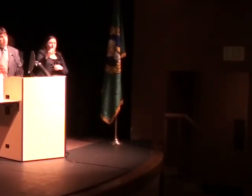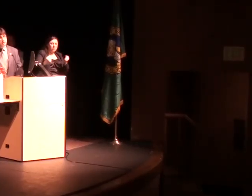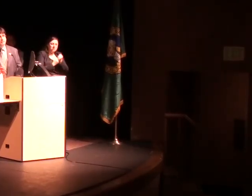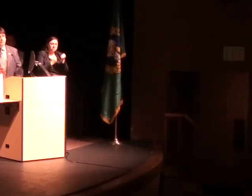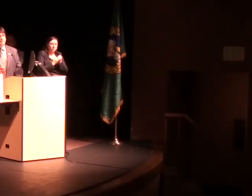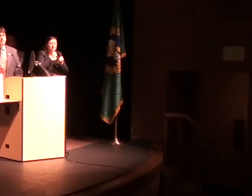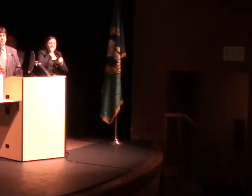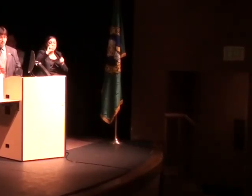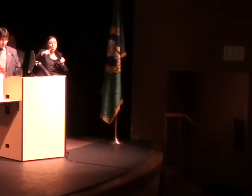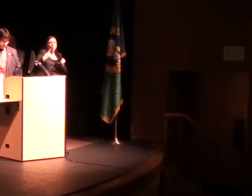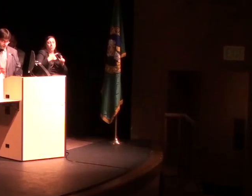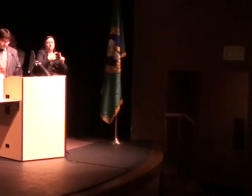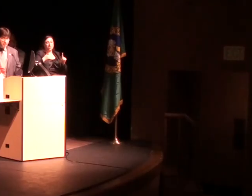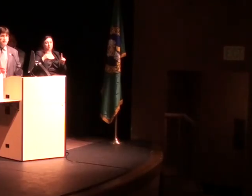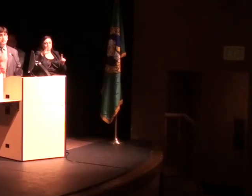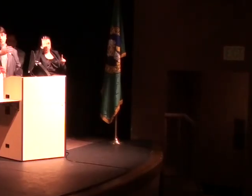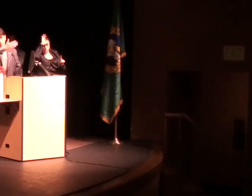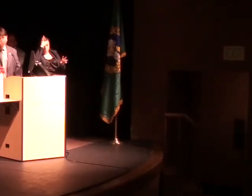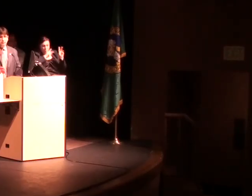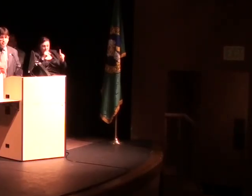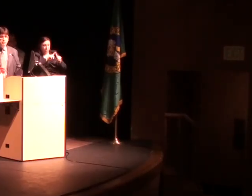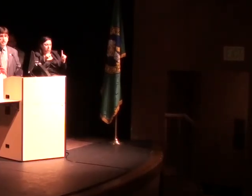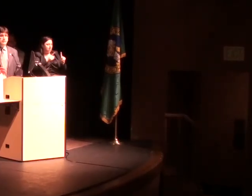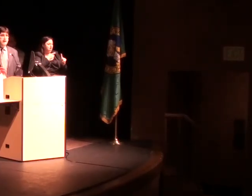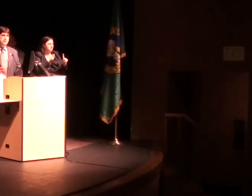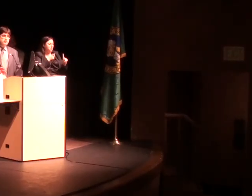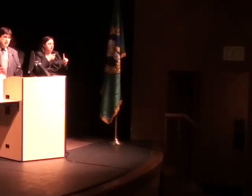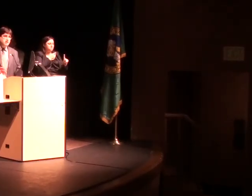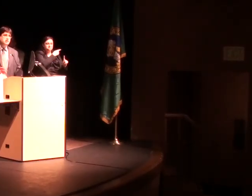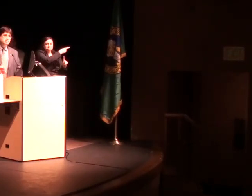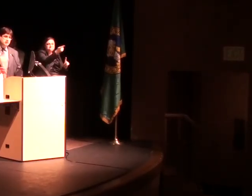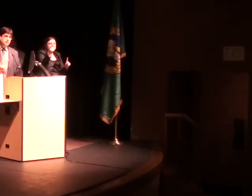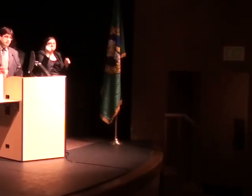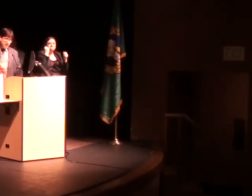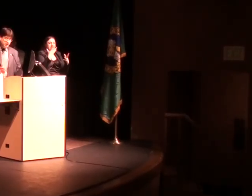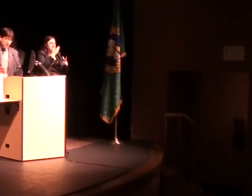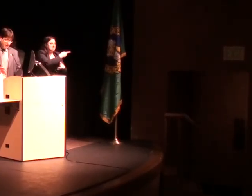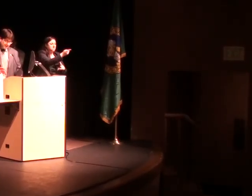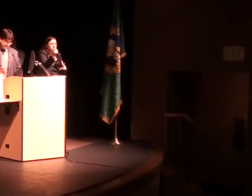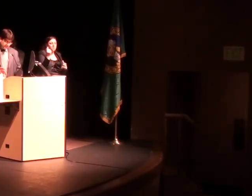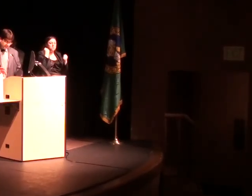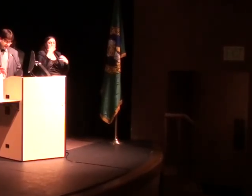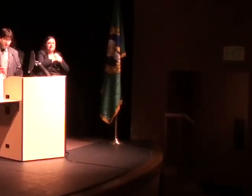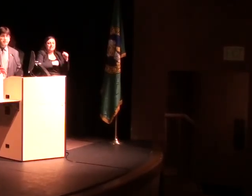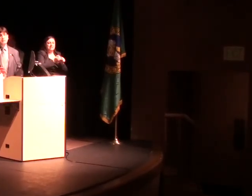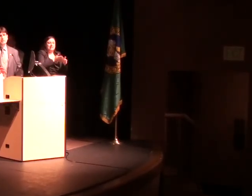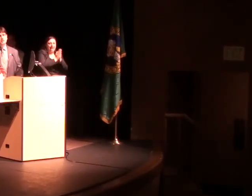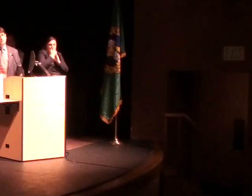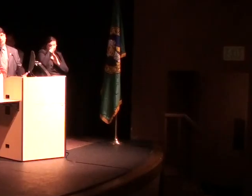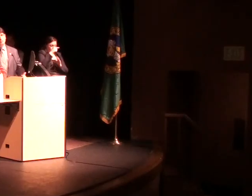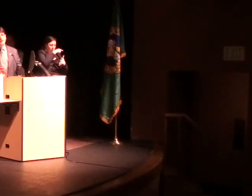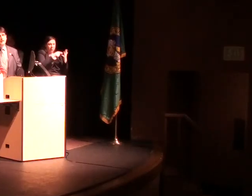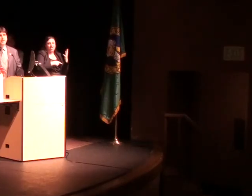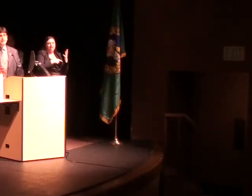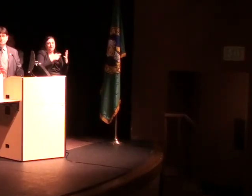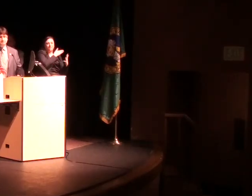not only from the Cuban people, from all of you that for many years asked for their freedom.